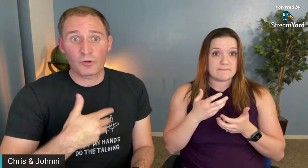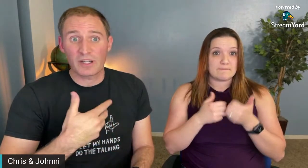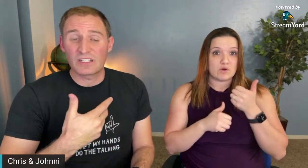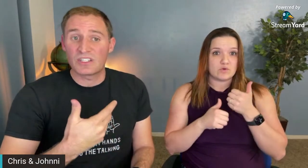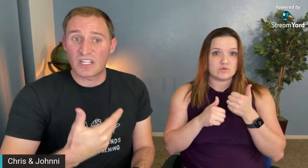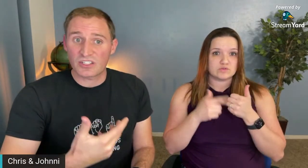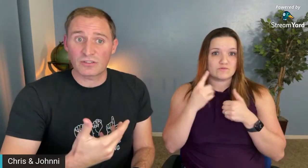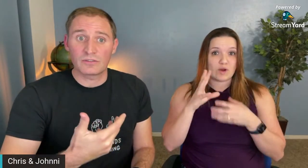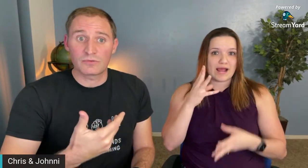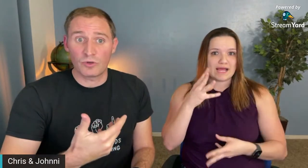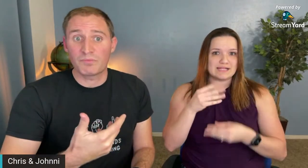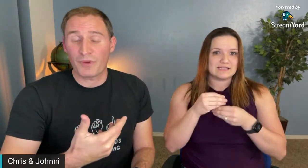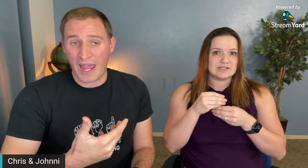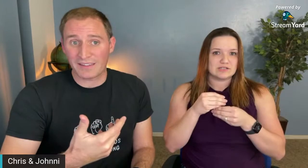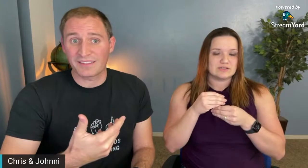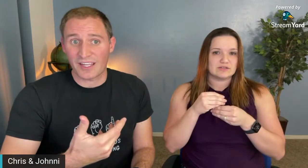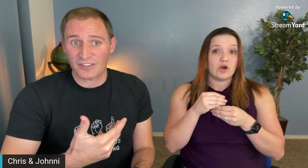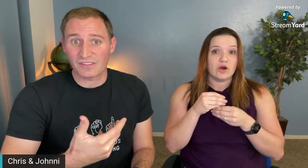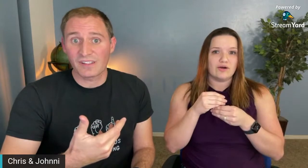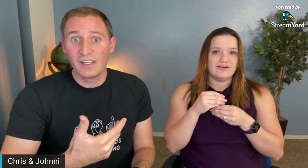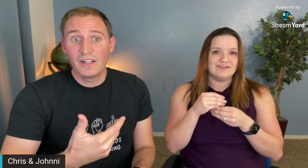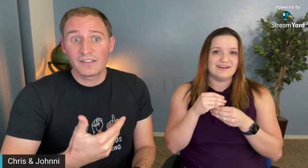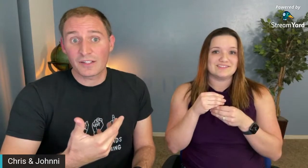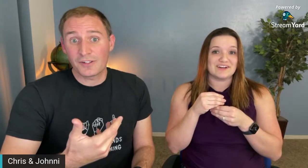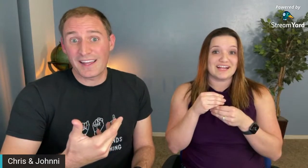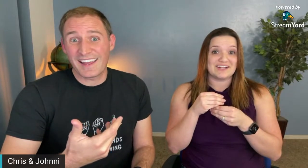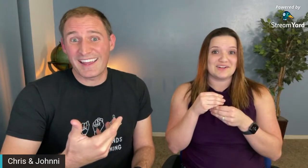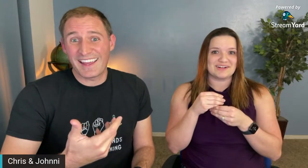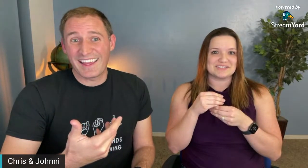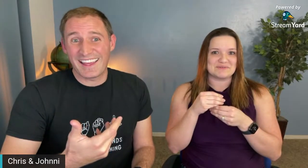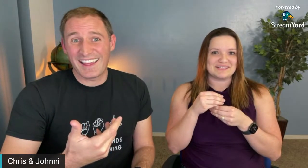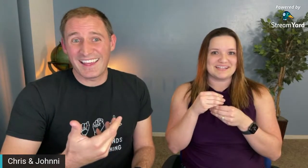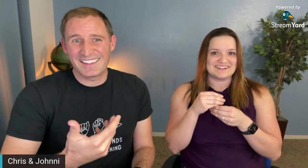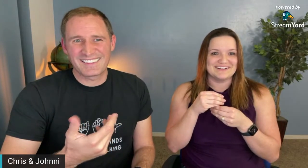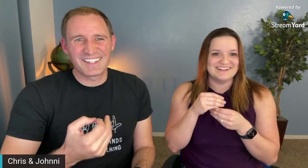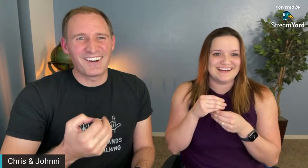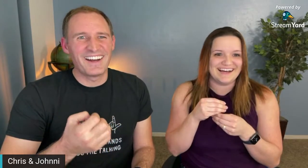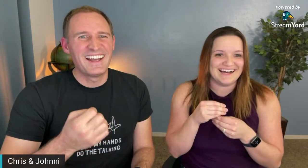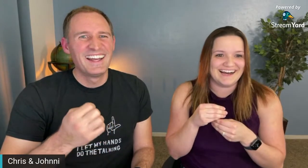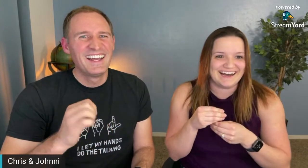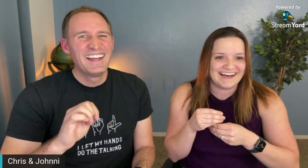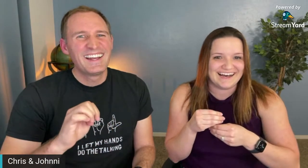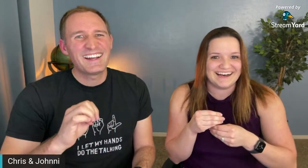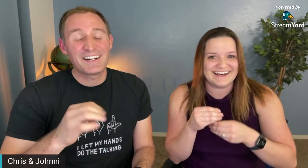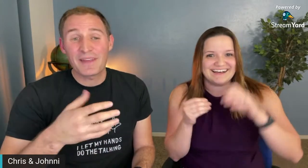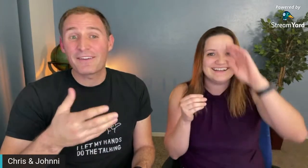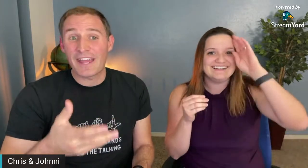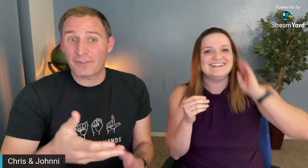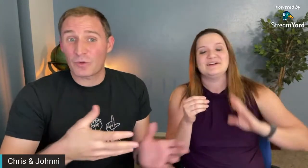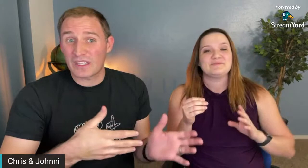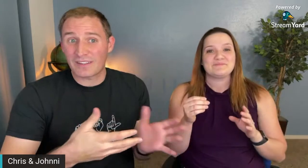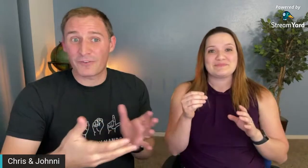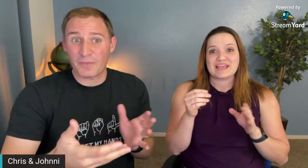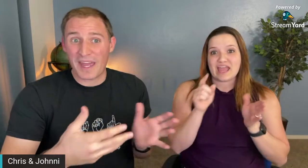for additional group practice sessions. Oh, that's funny. I didn't know you were going to talk about that either. So every week for the